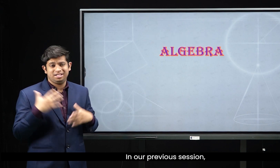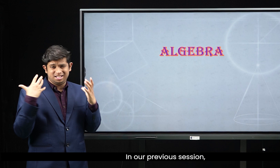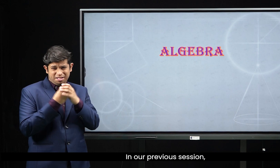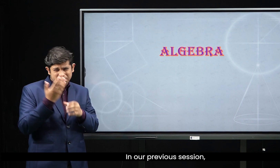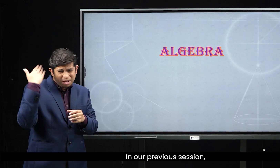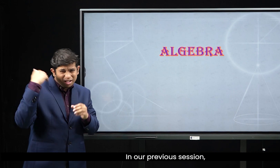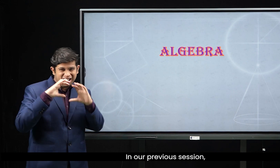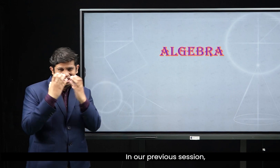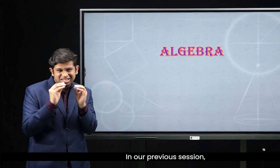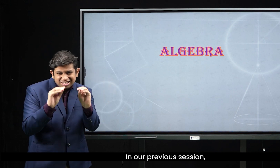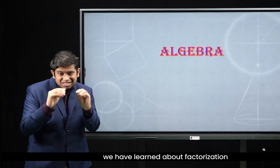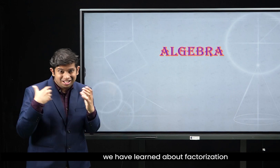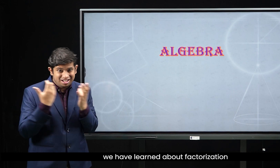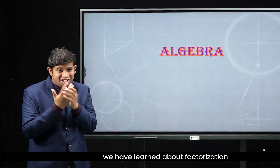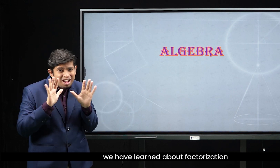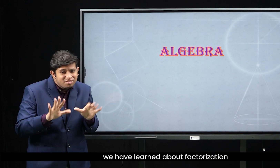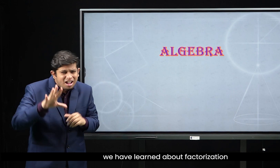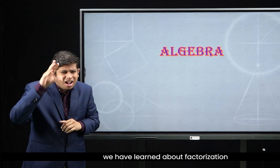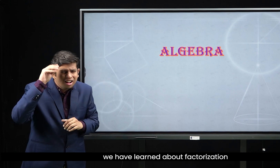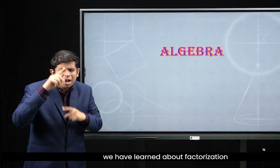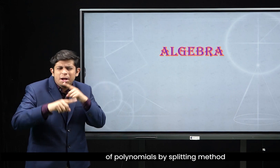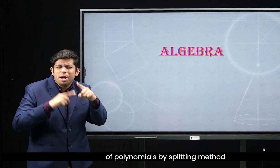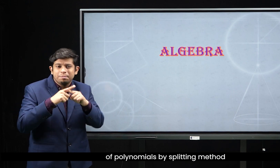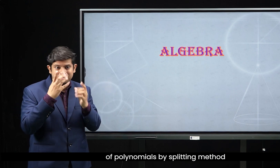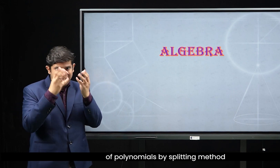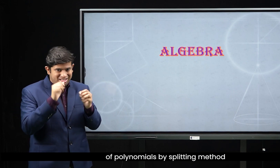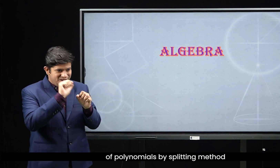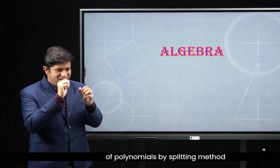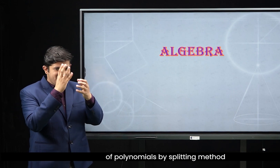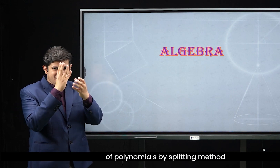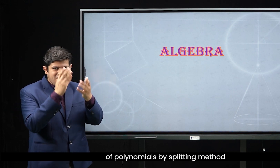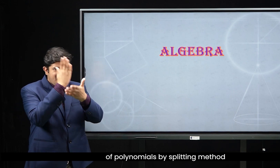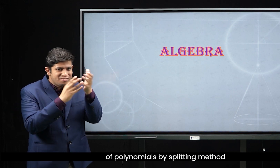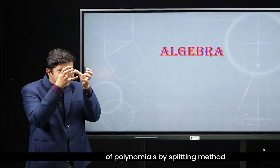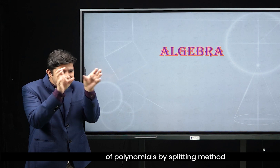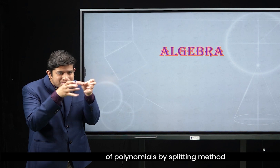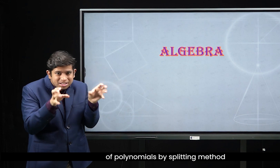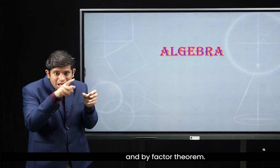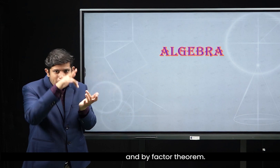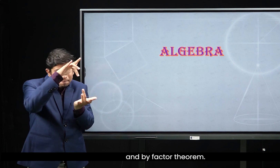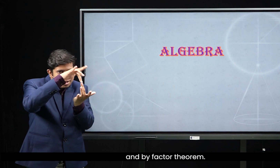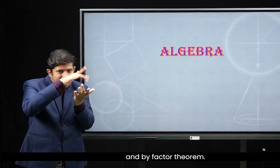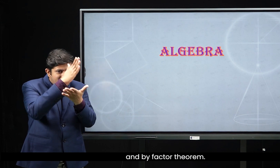In our previous session, we have learnt about factorization of polynomials by splitting method and by factor theorem.